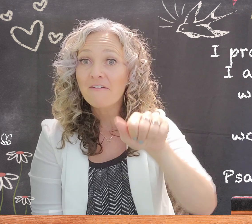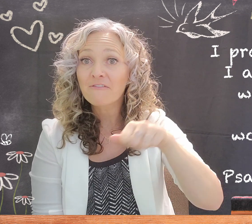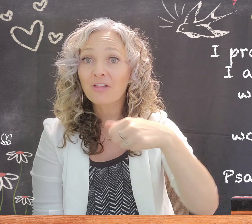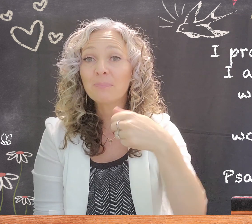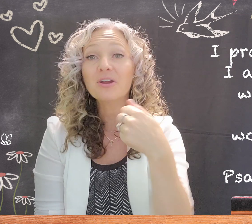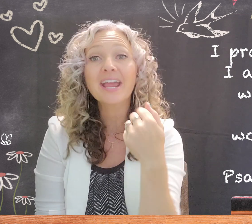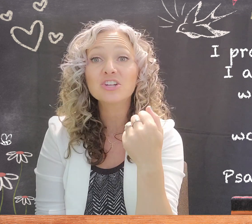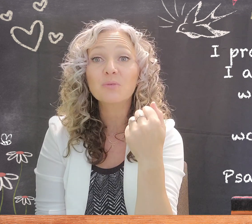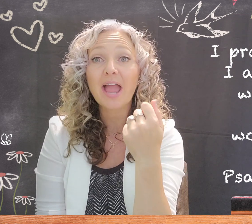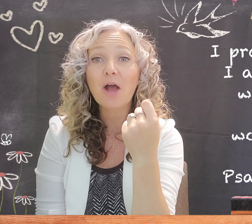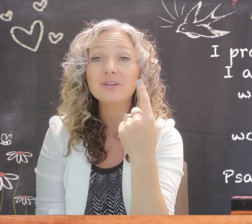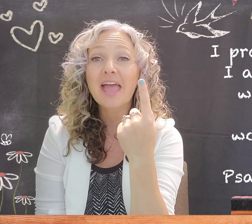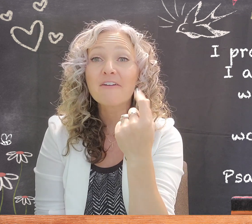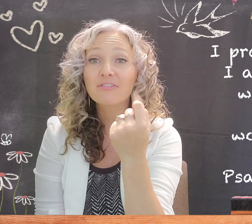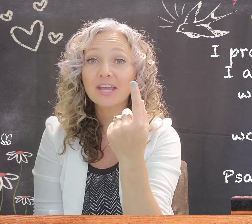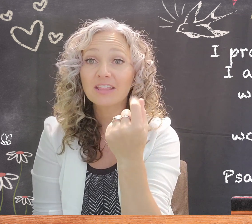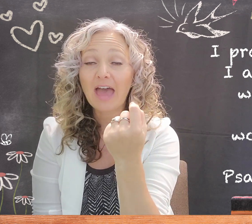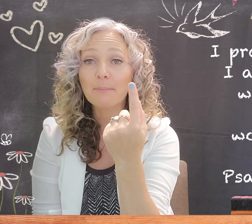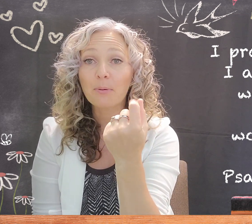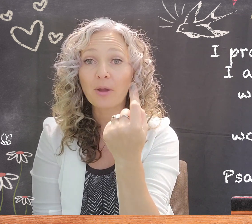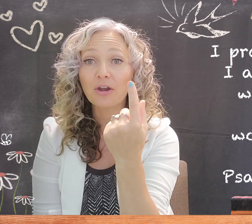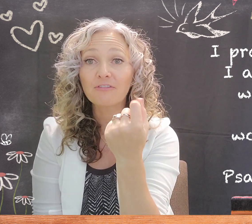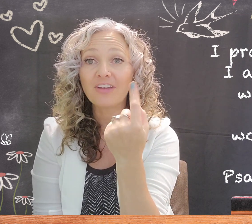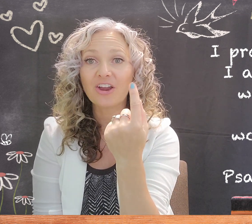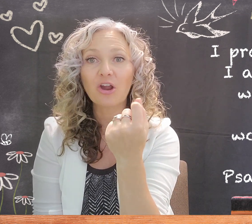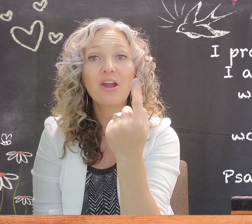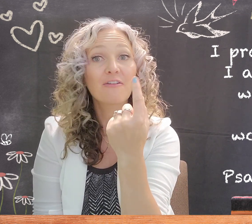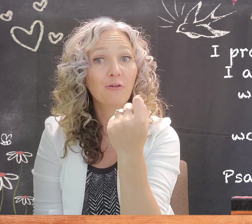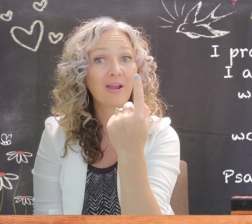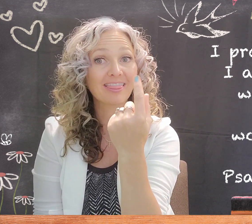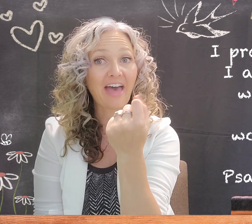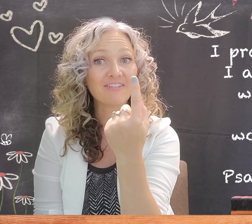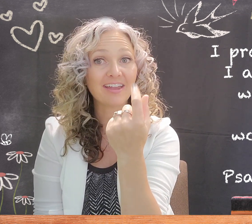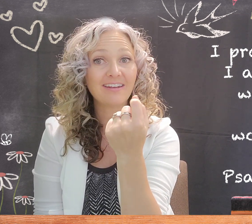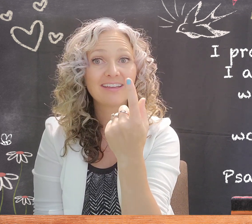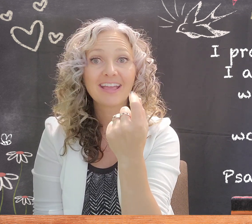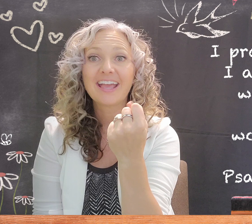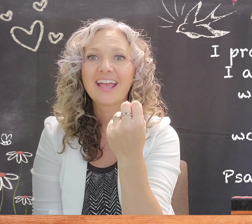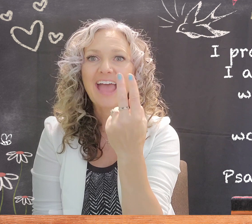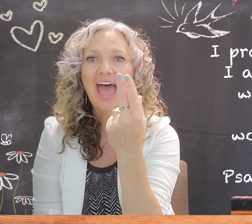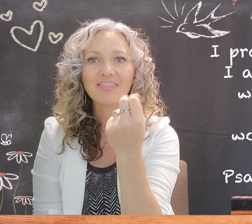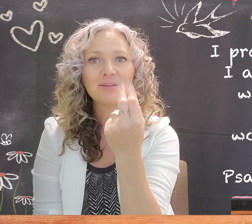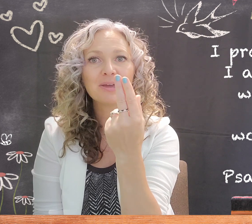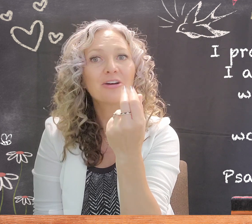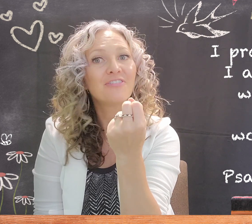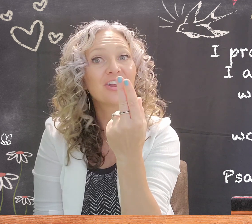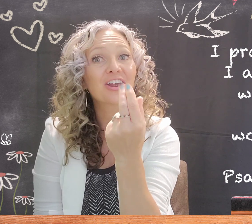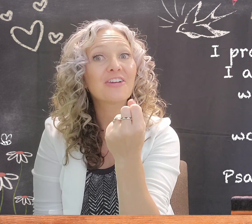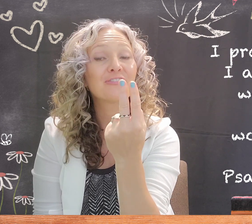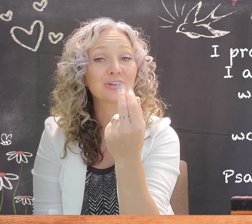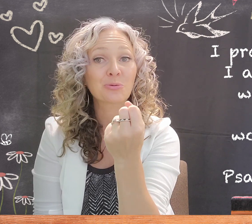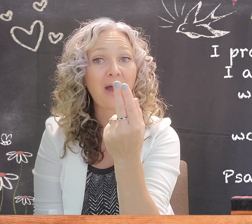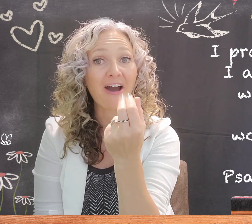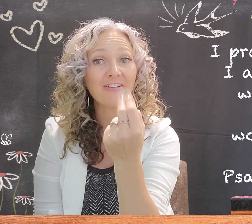Flip your hand around. Flick that pointer finger for 11. Add the middle finger for 12.